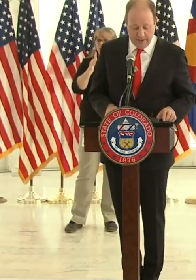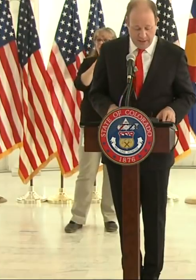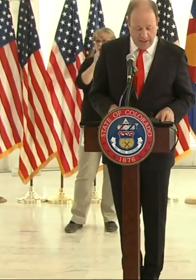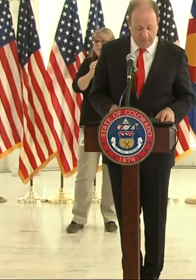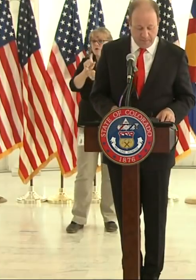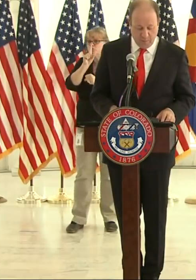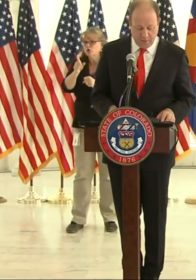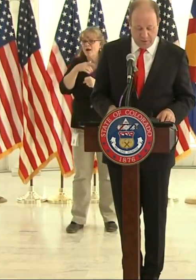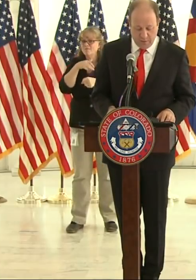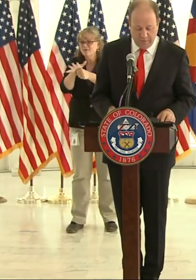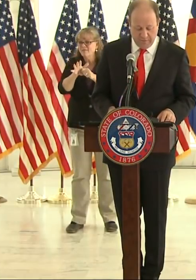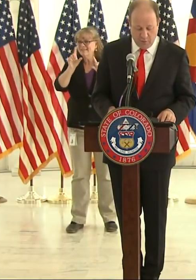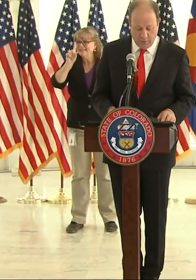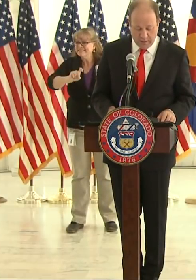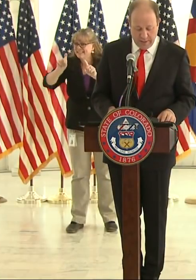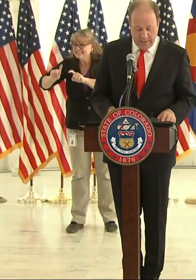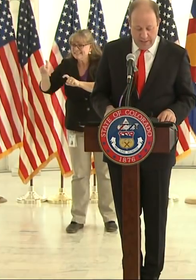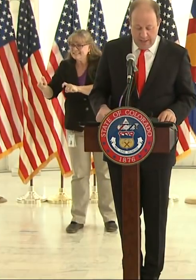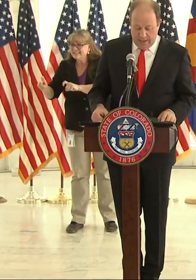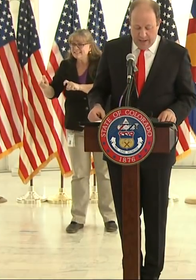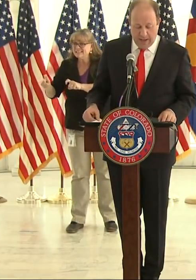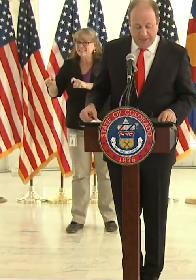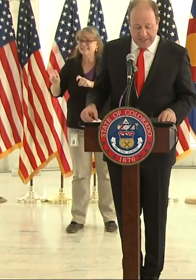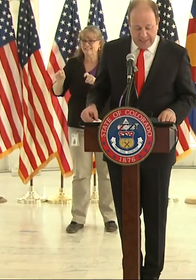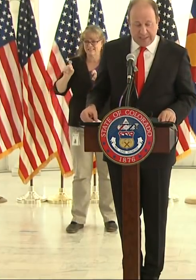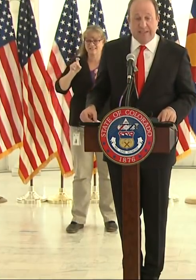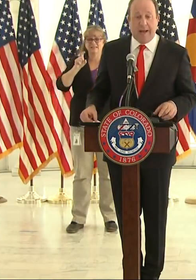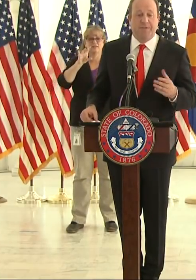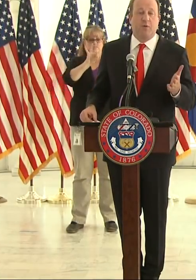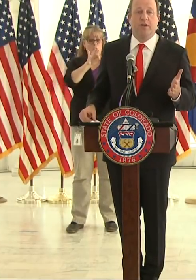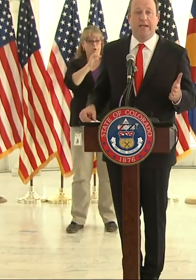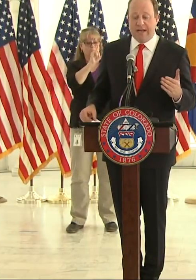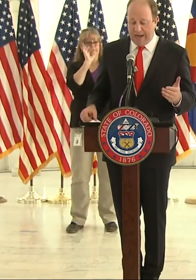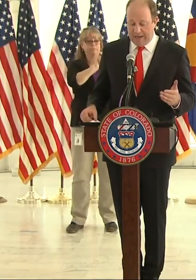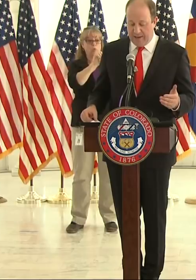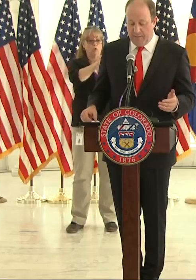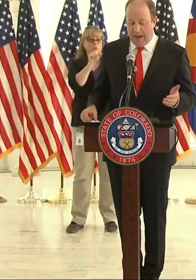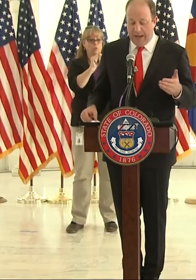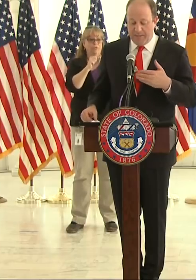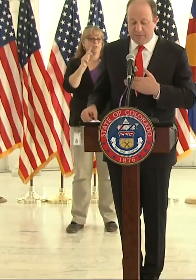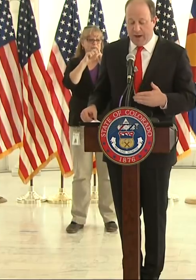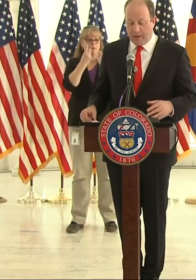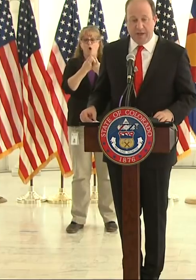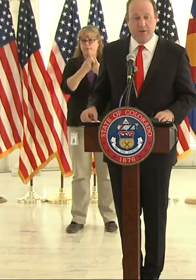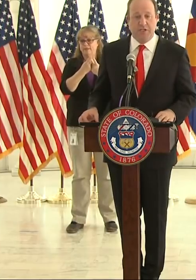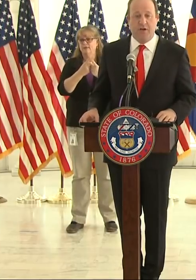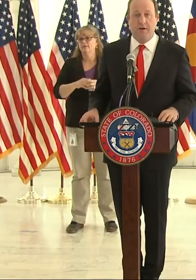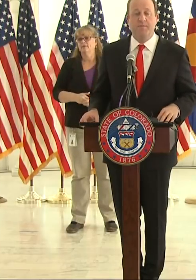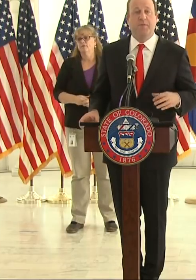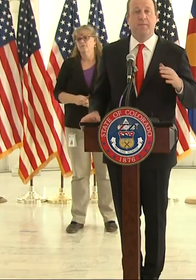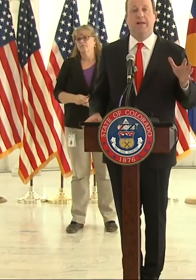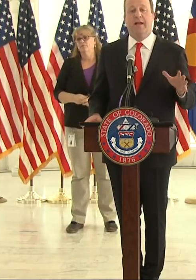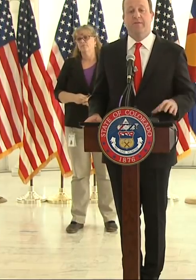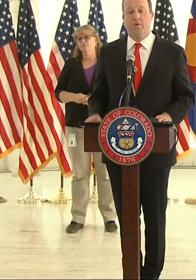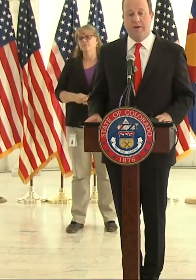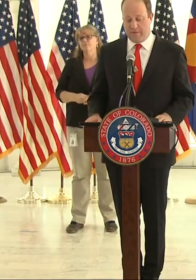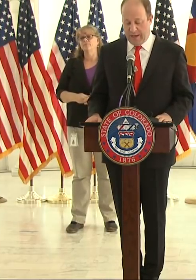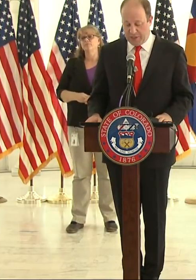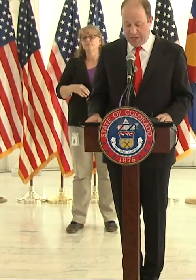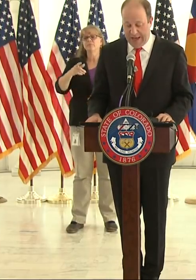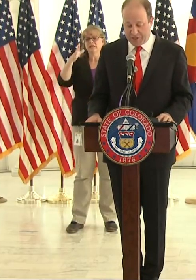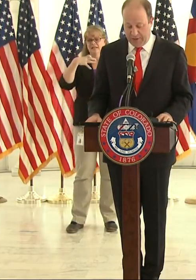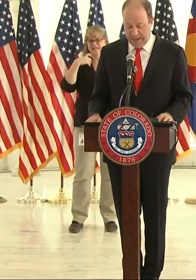board with moving forward. These steps are really guided by this model that you just heard, by a lot of